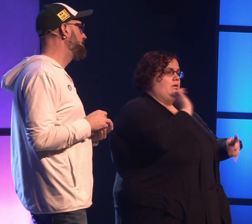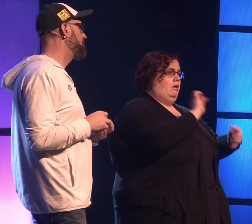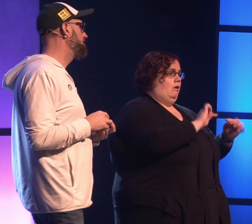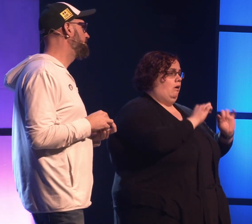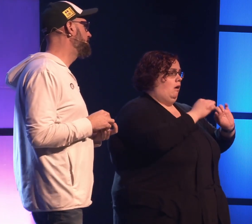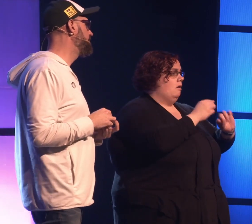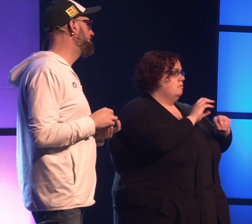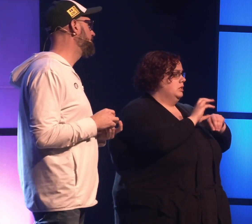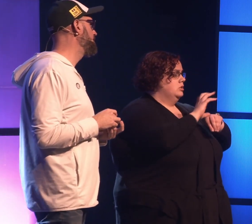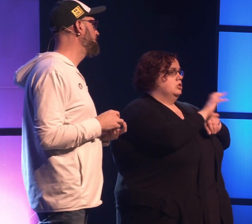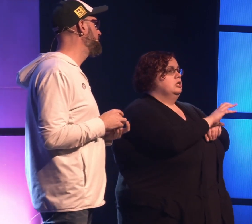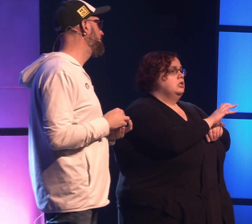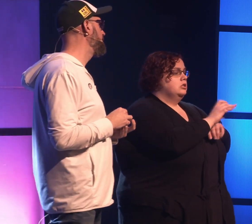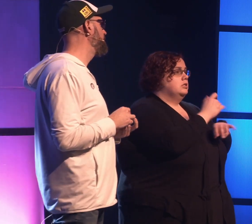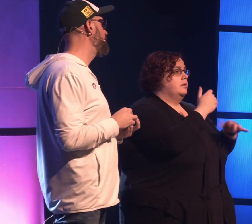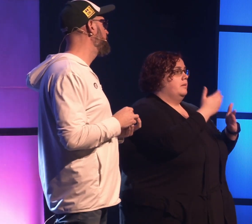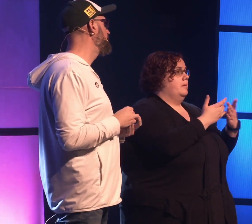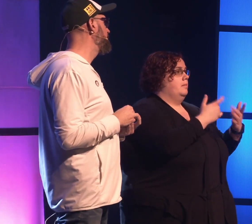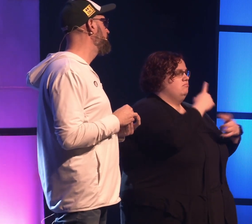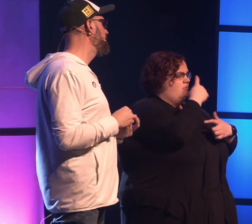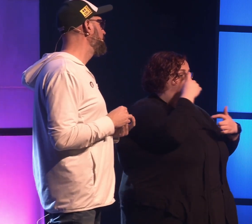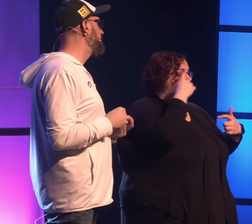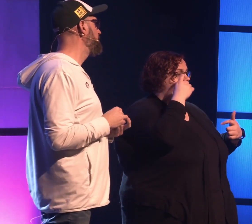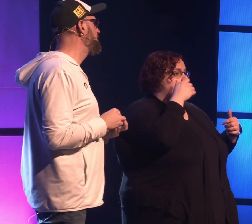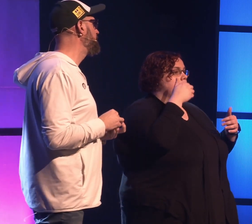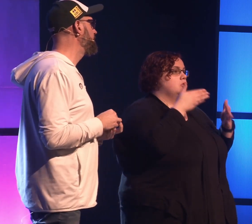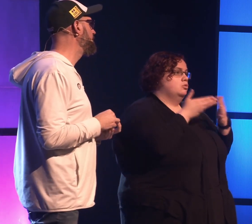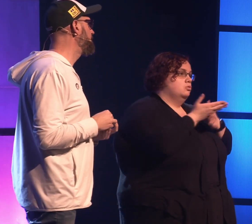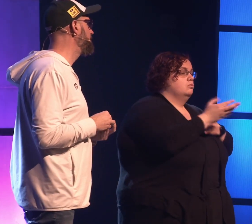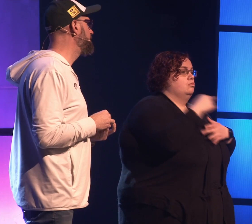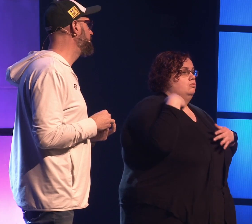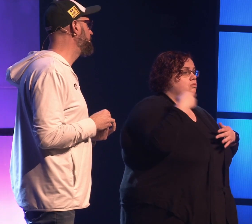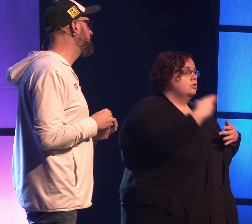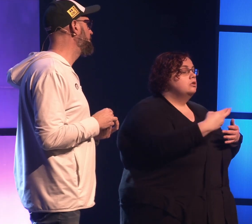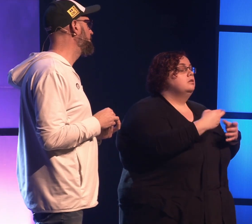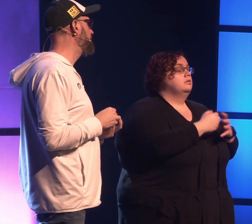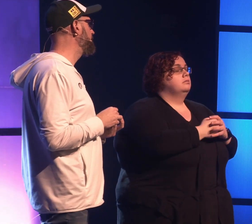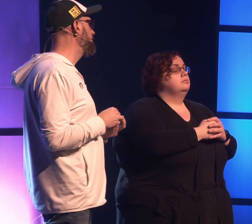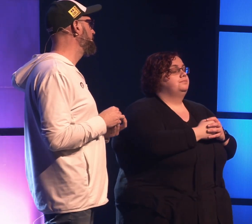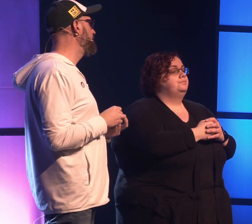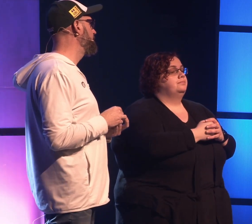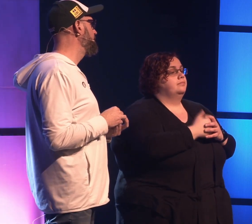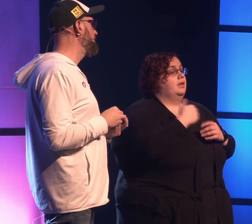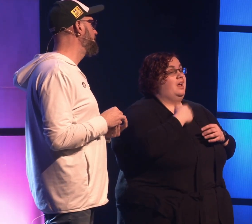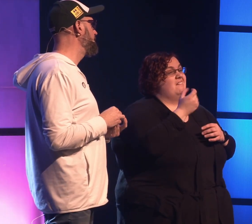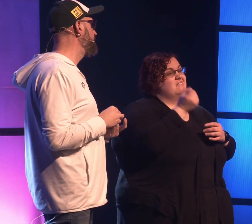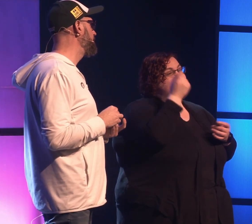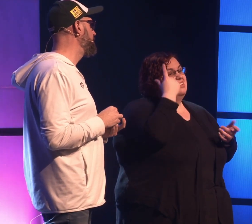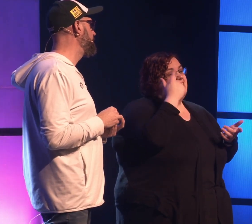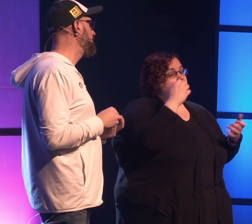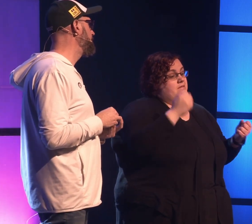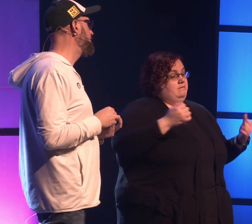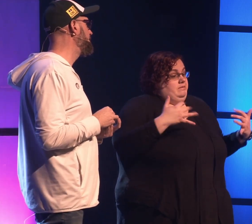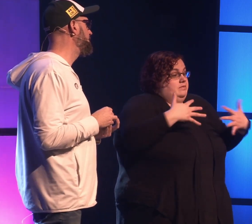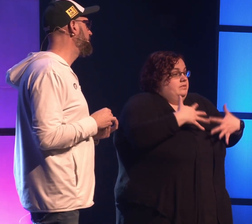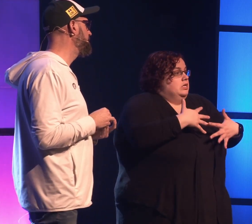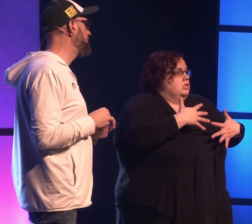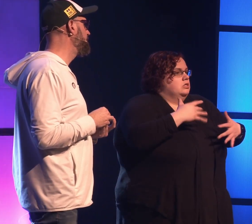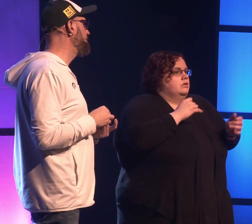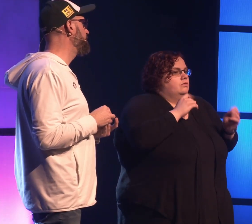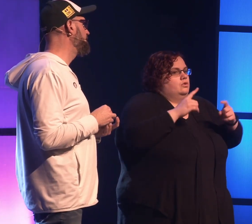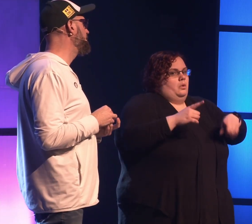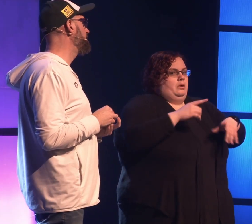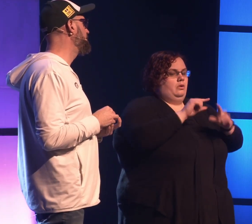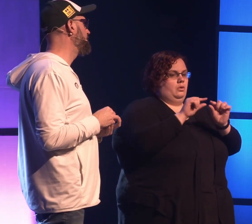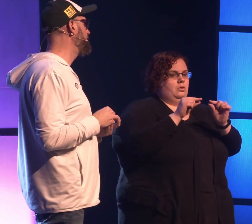of my biggest pains and traumas in life have been through religion. And I understand the fears of going. I understand the fears of going to